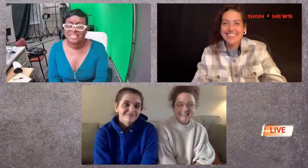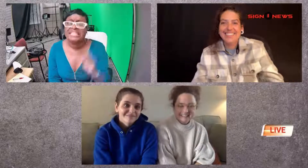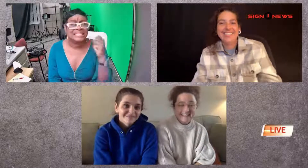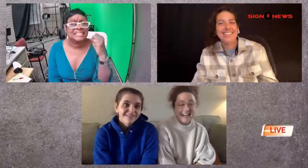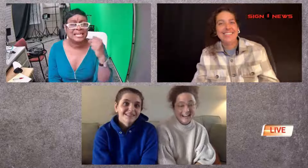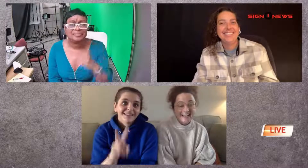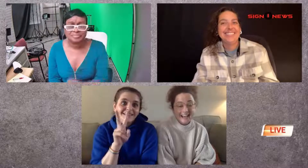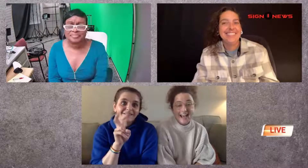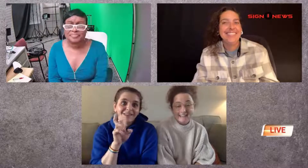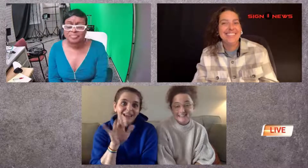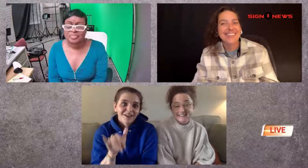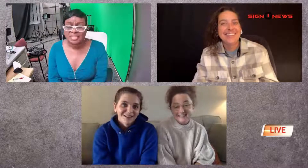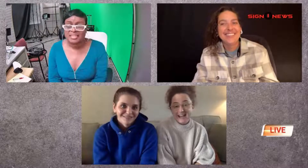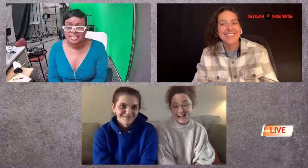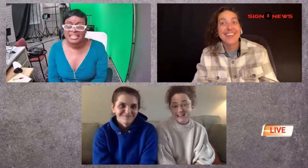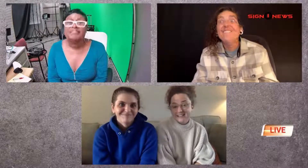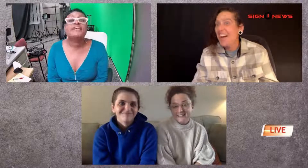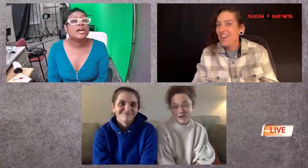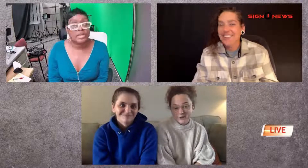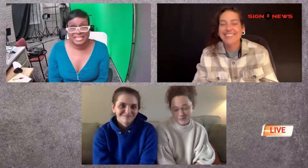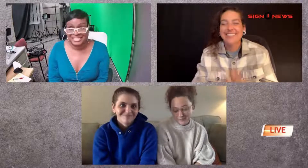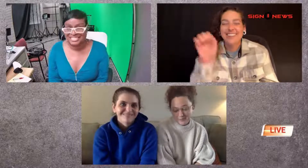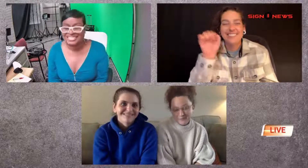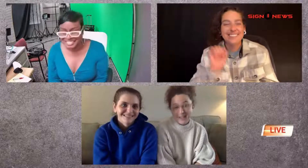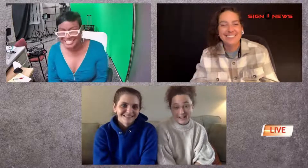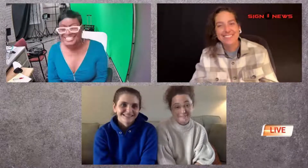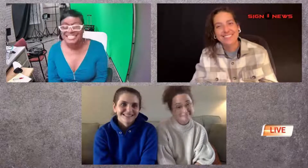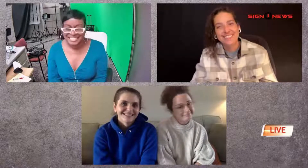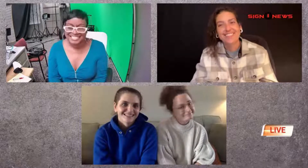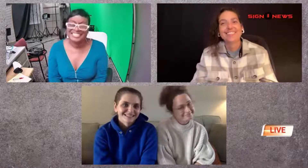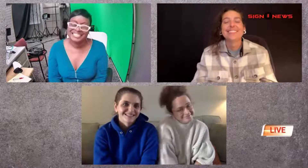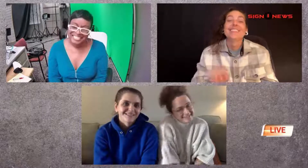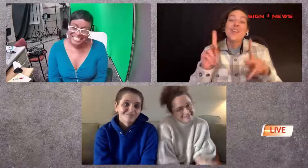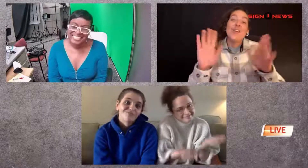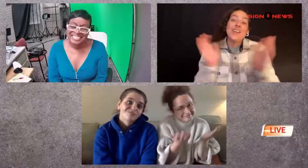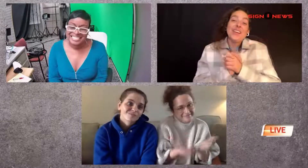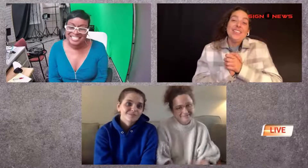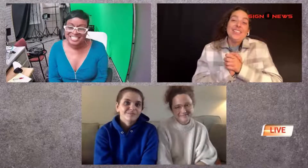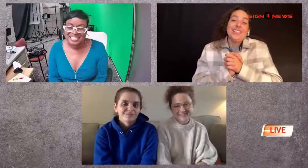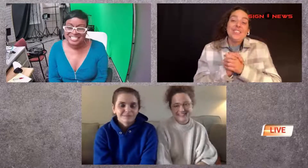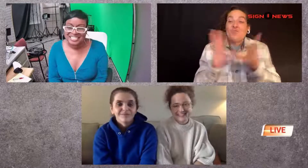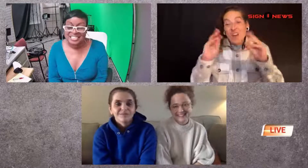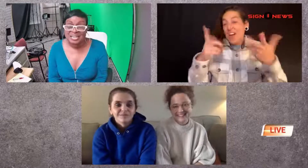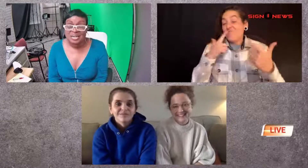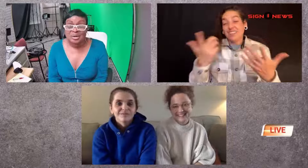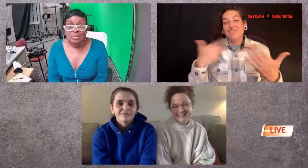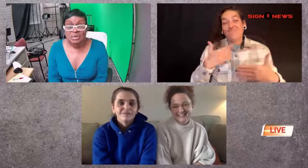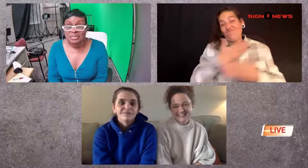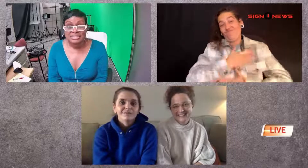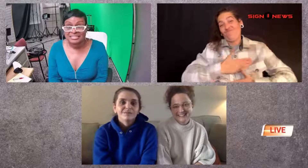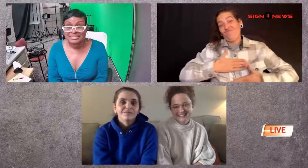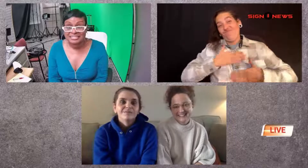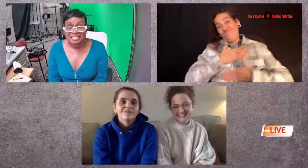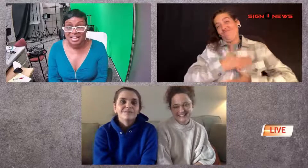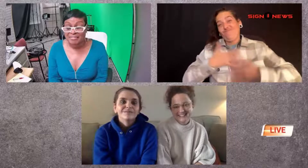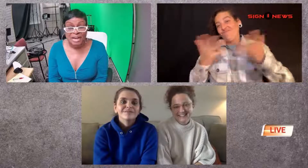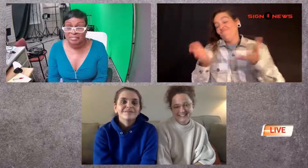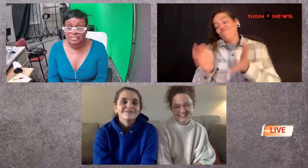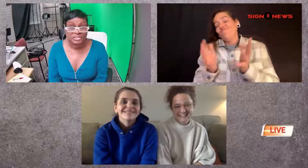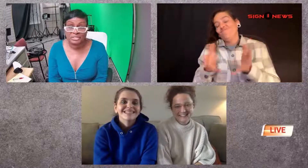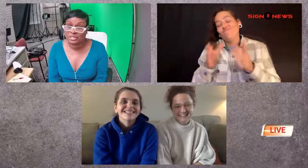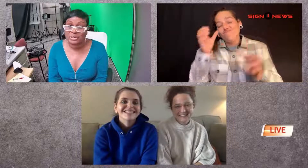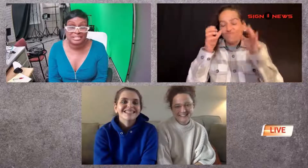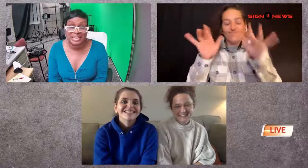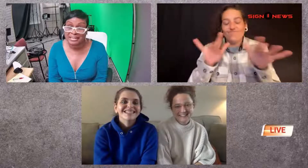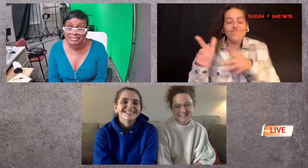Yeah, it has. Very. Yeah. Well, I've